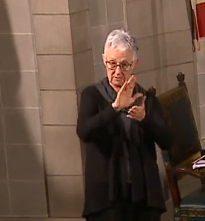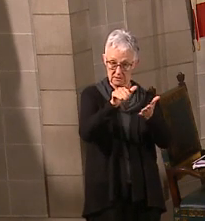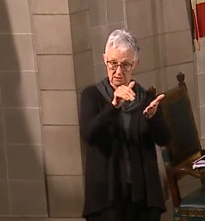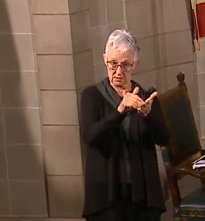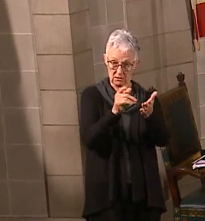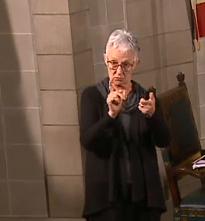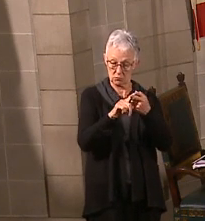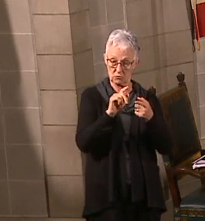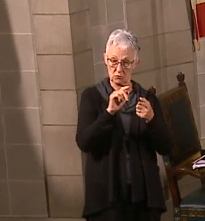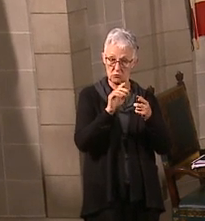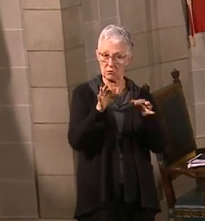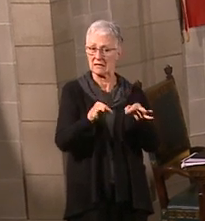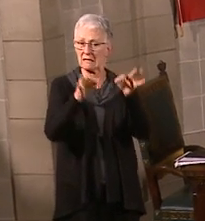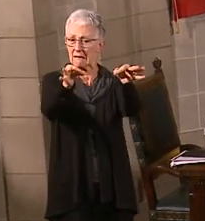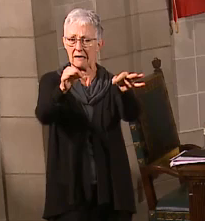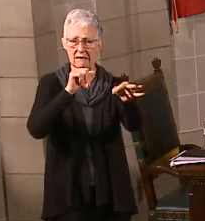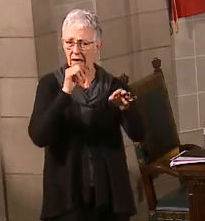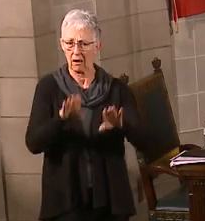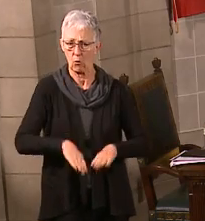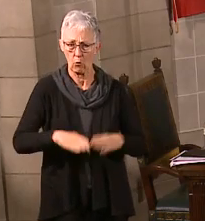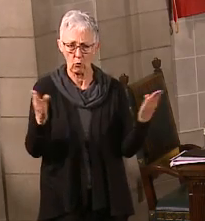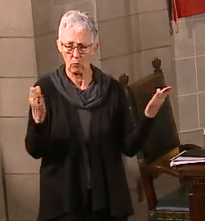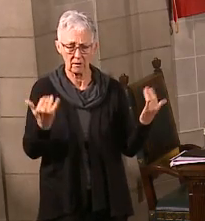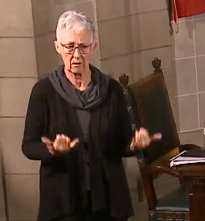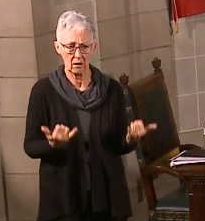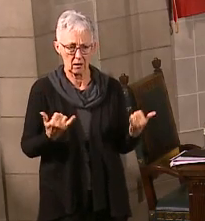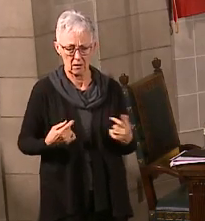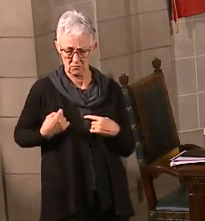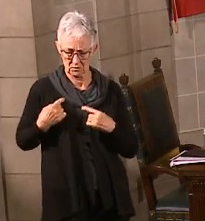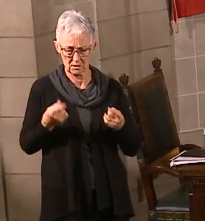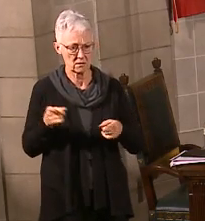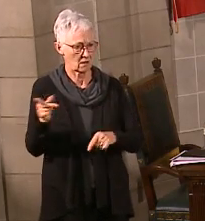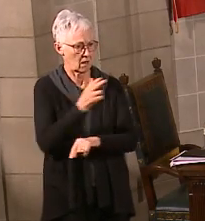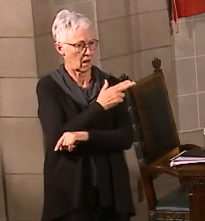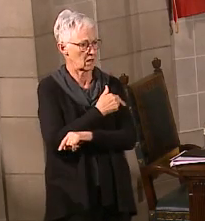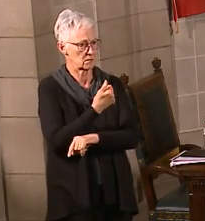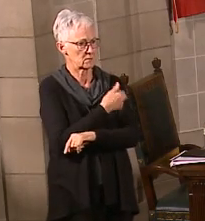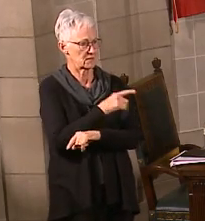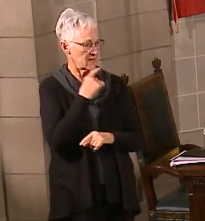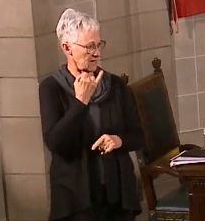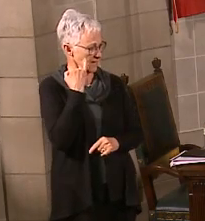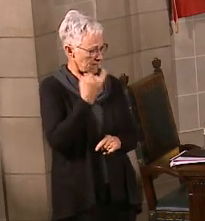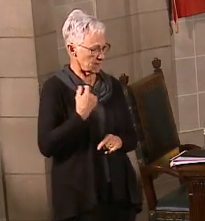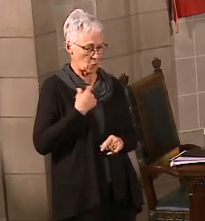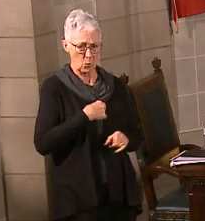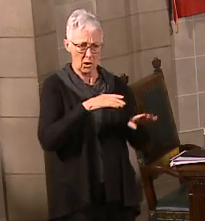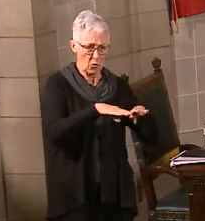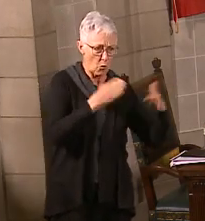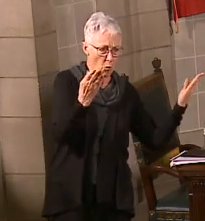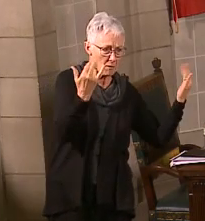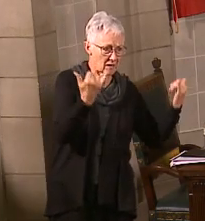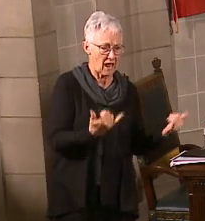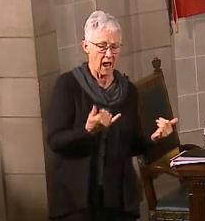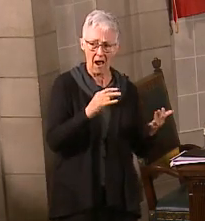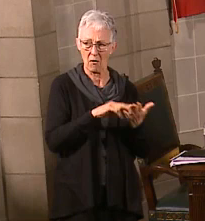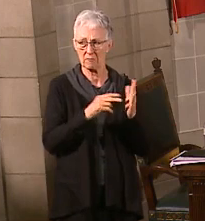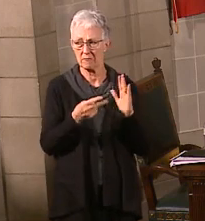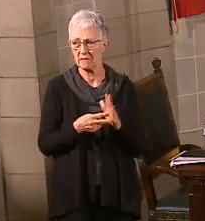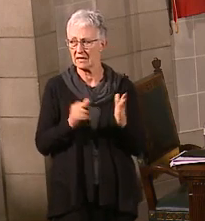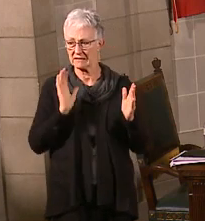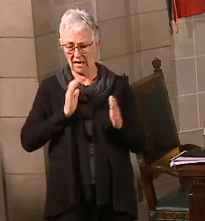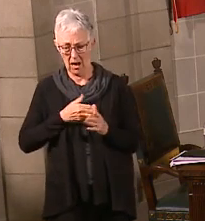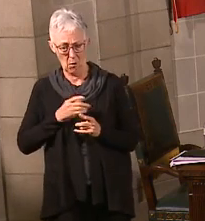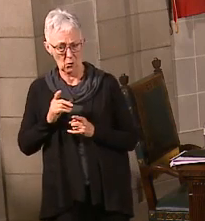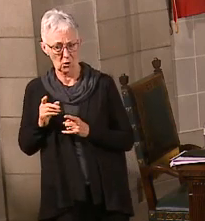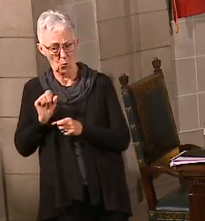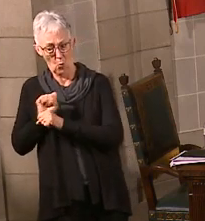Journal Star. The Hospital Association's warning that planned opening can nullify the state's efforts to corral the virus. So again, I have